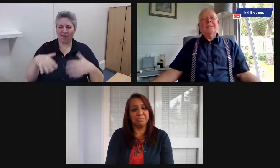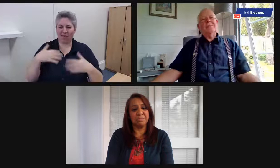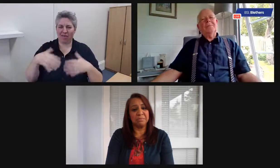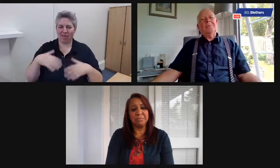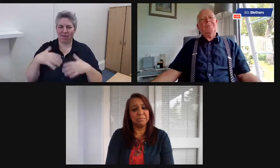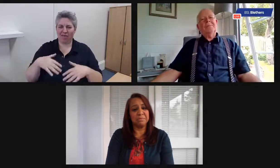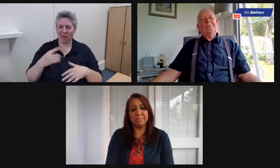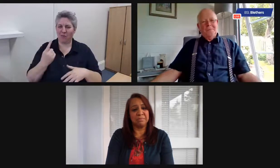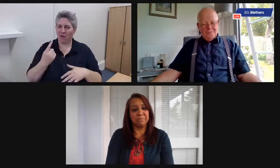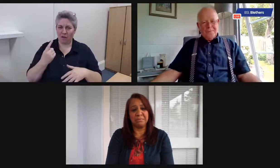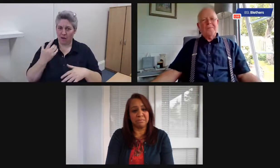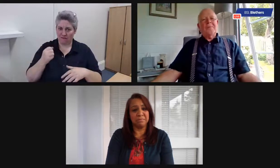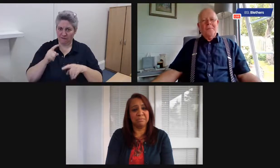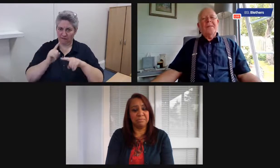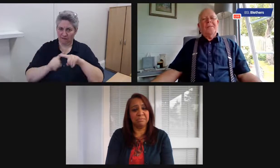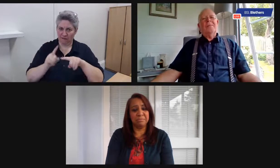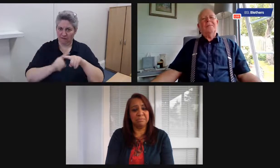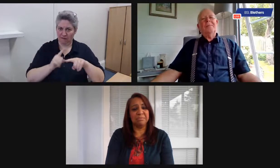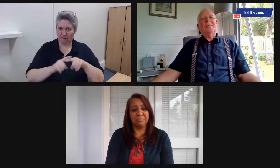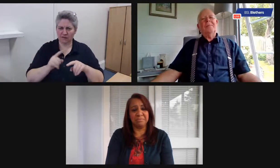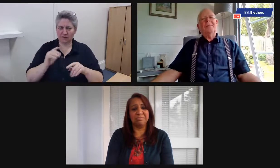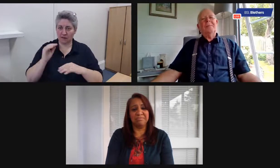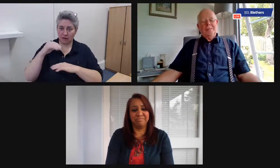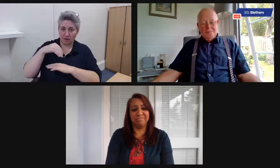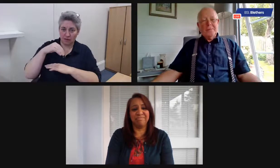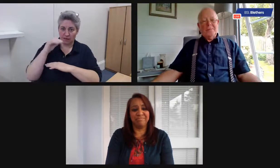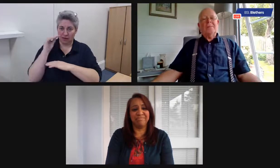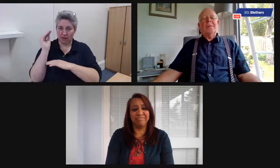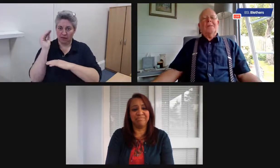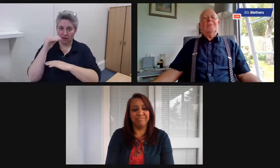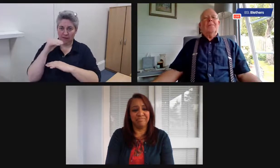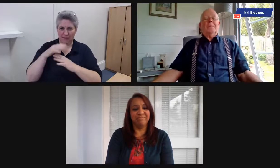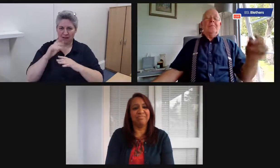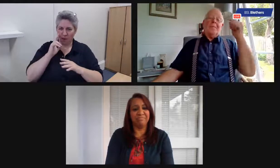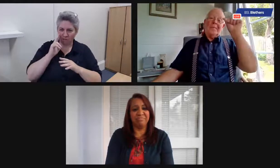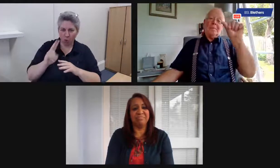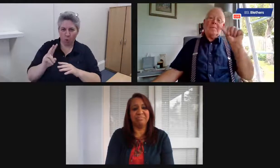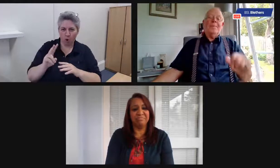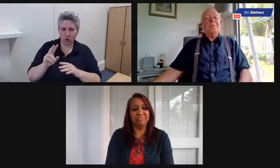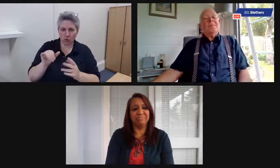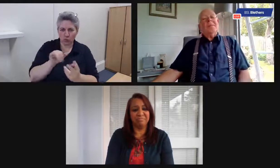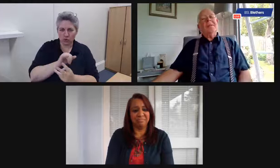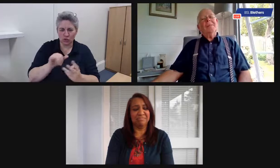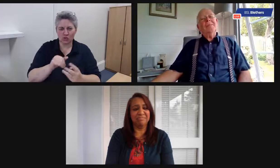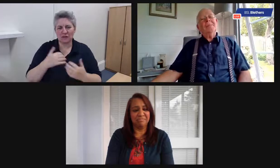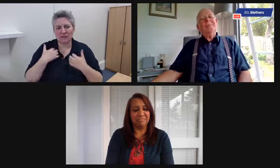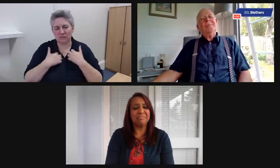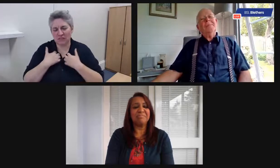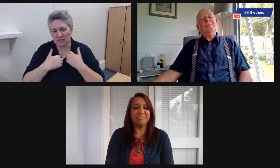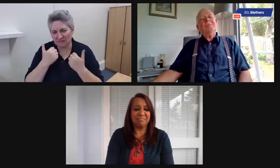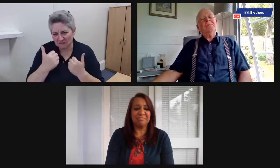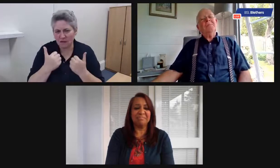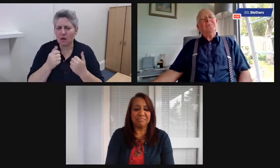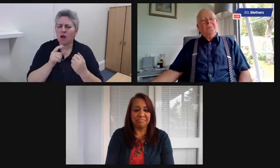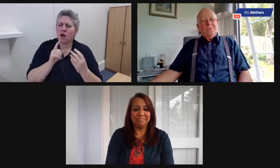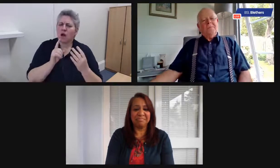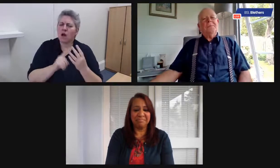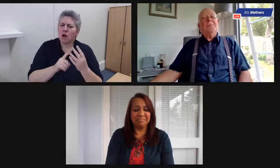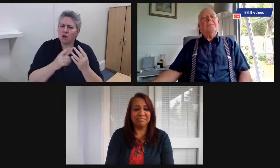Oh, now we were out walking, we can now try and identify is it a Scottish wildflower, an English one, or a Spanish one. That's what I love